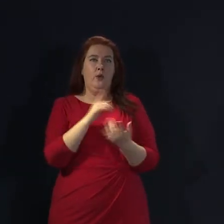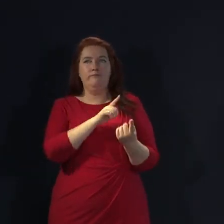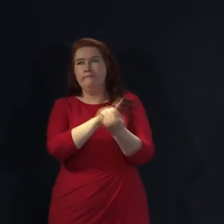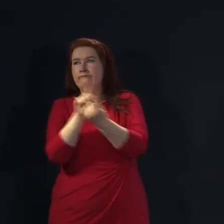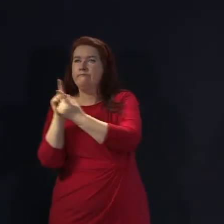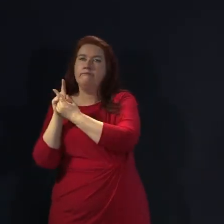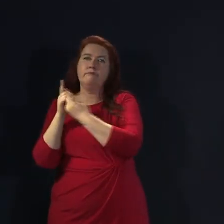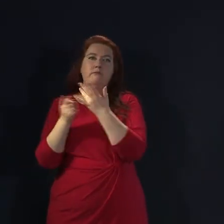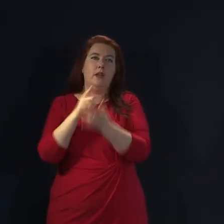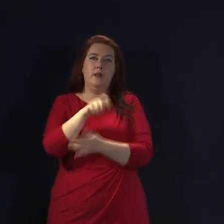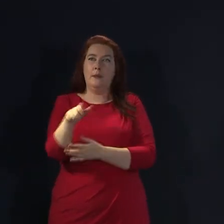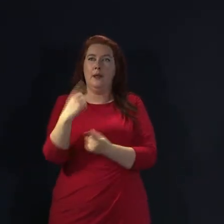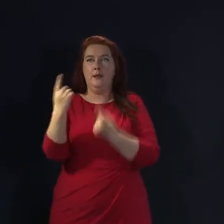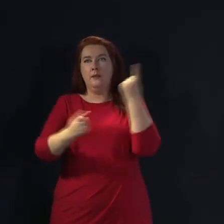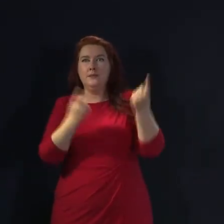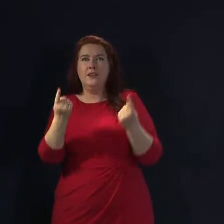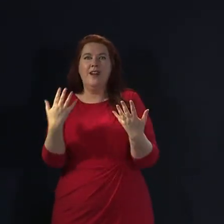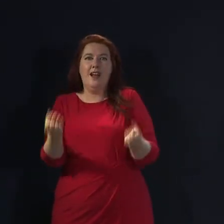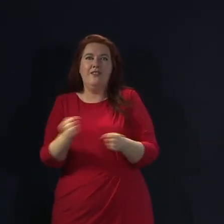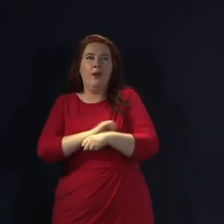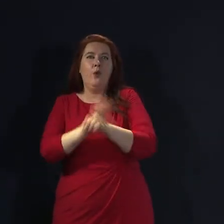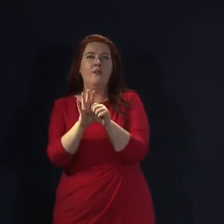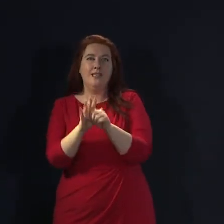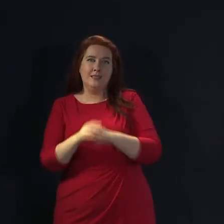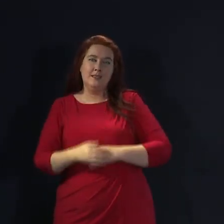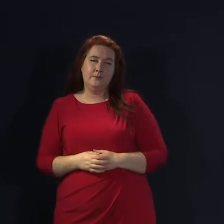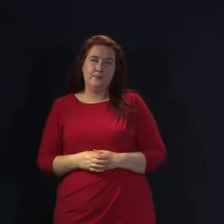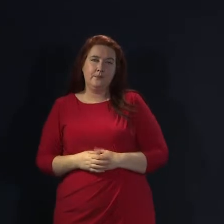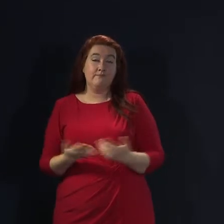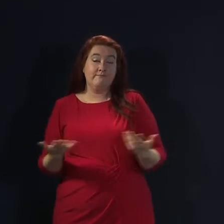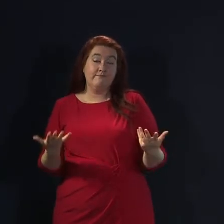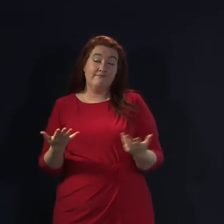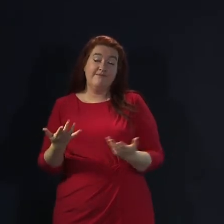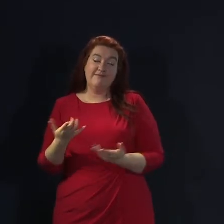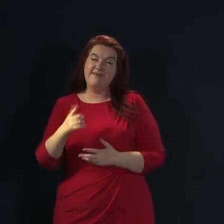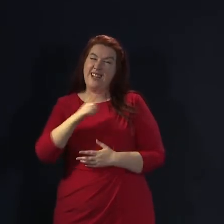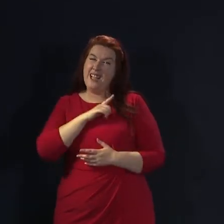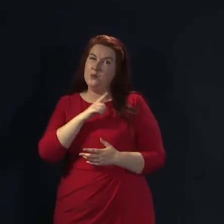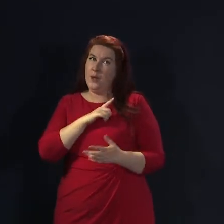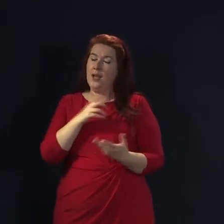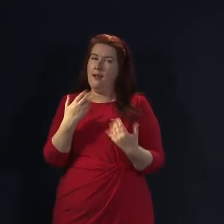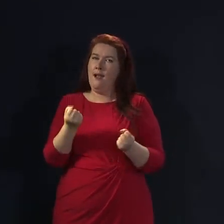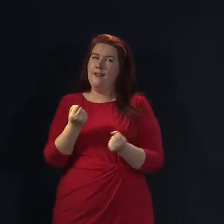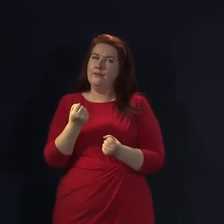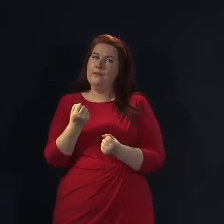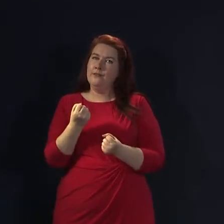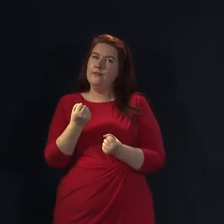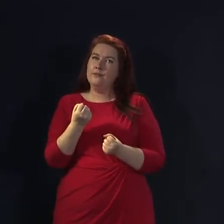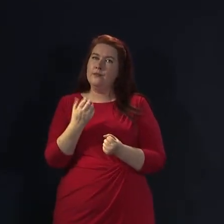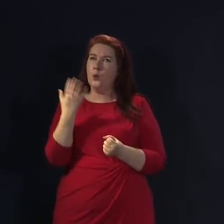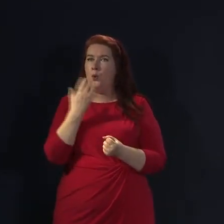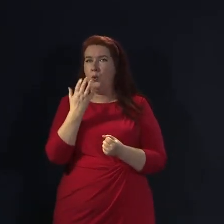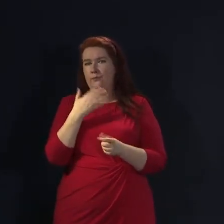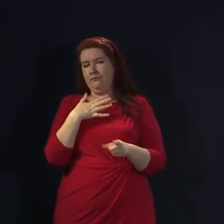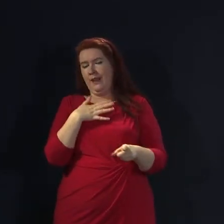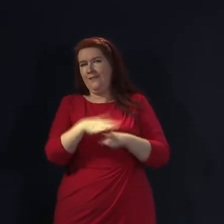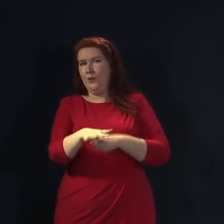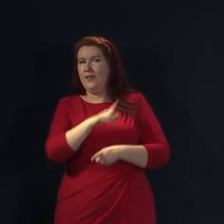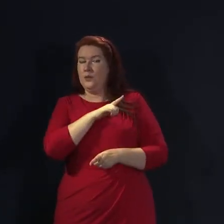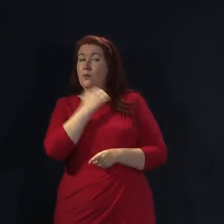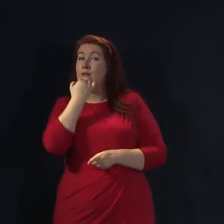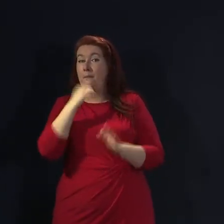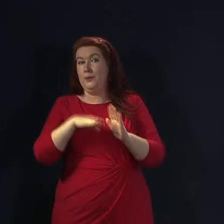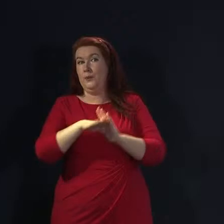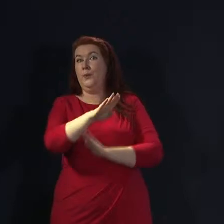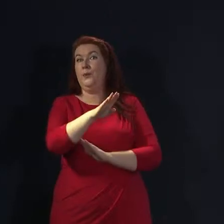people who are carrying the virus. And that's probably a really significant influence on the higher case numbers,